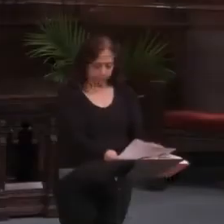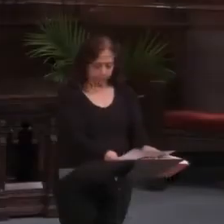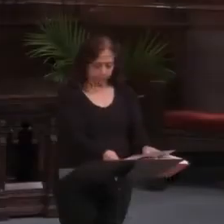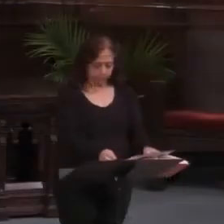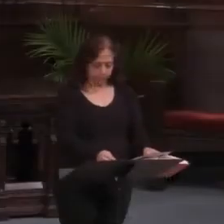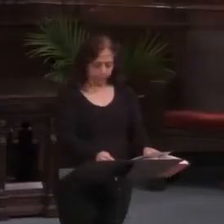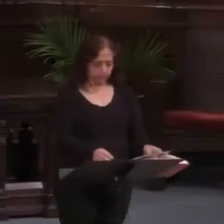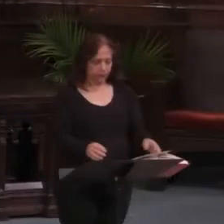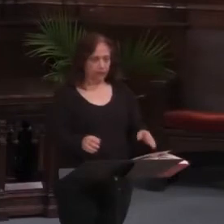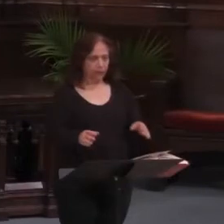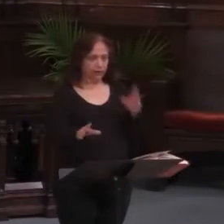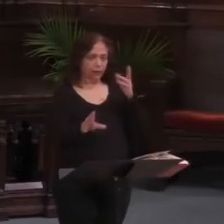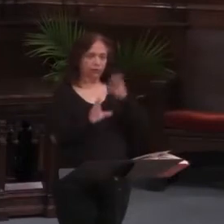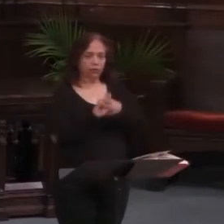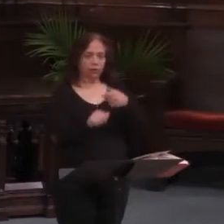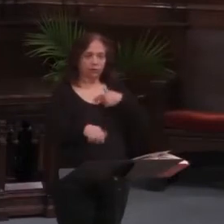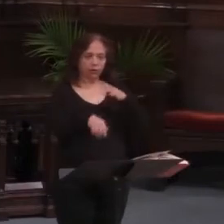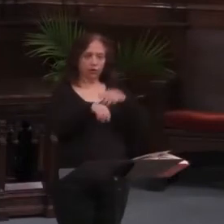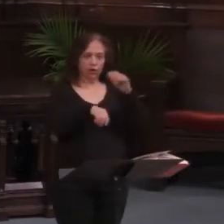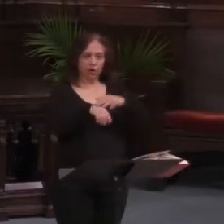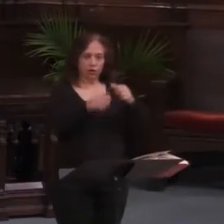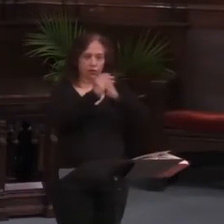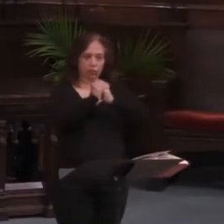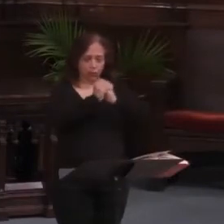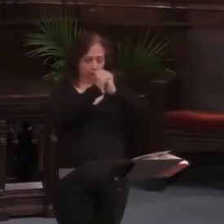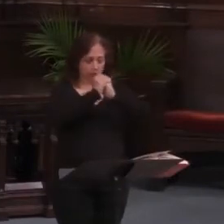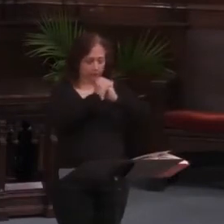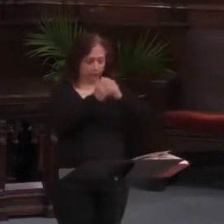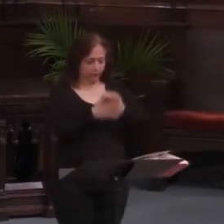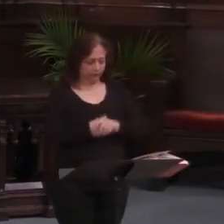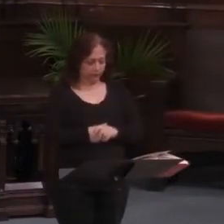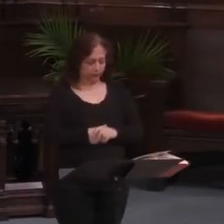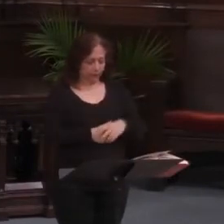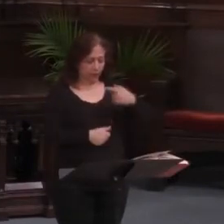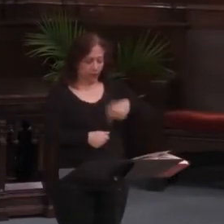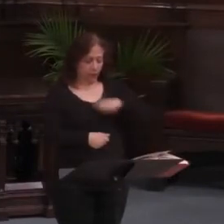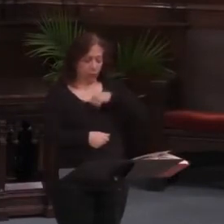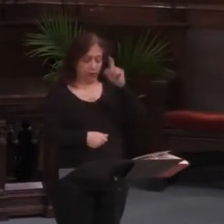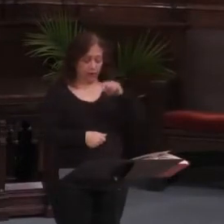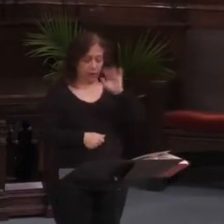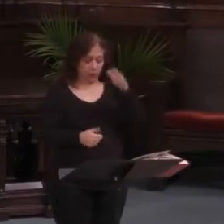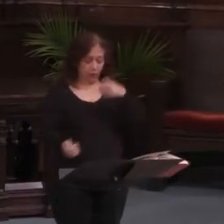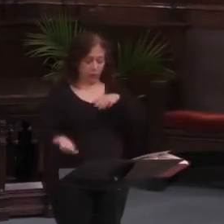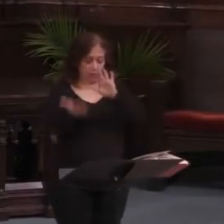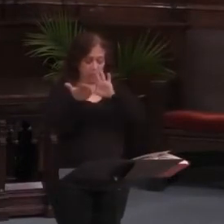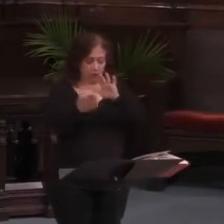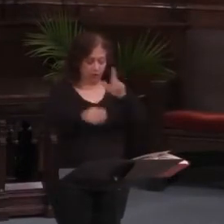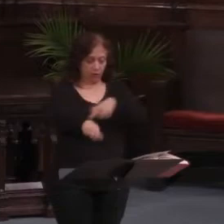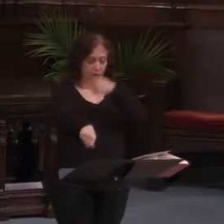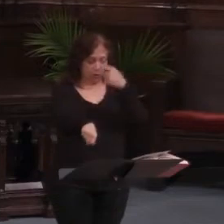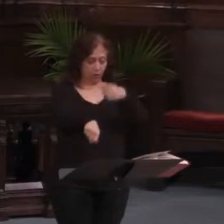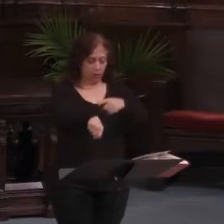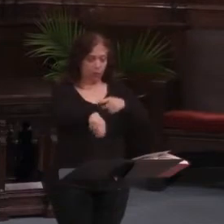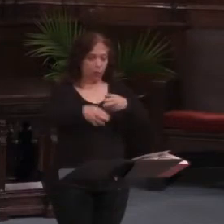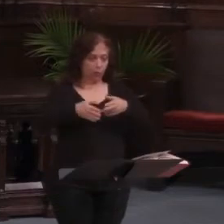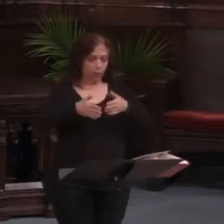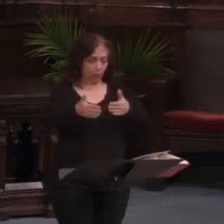please join me in the responsive call to worship? We need your presence on the long road,